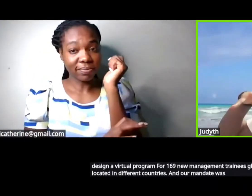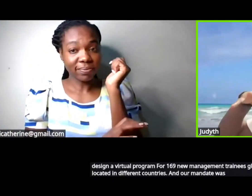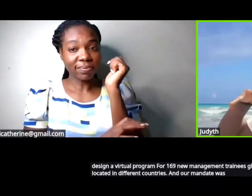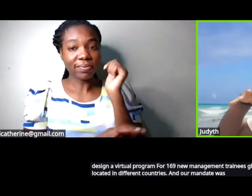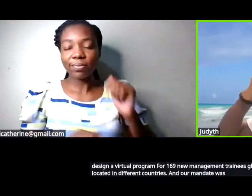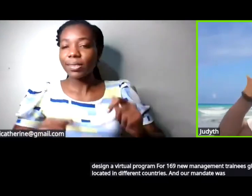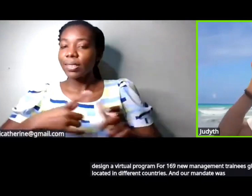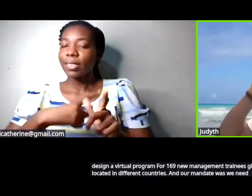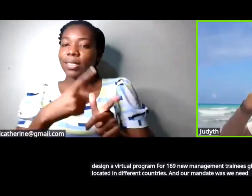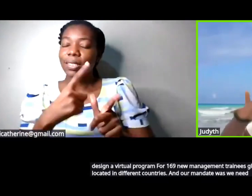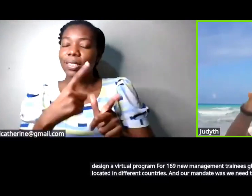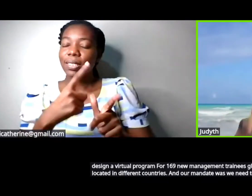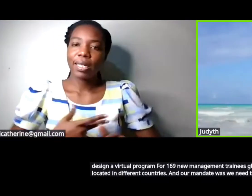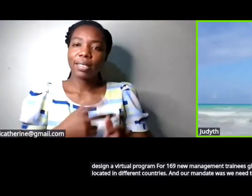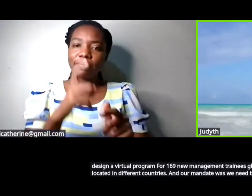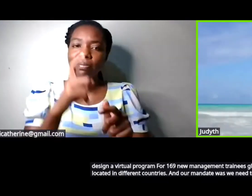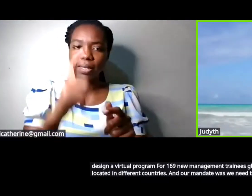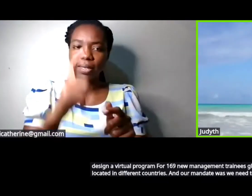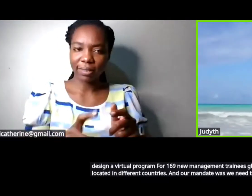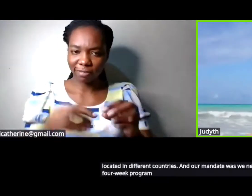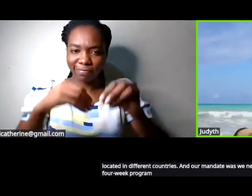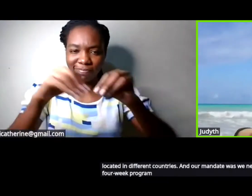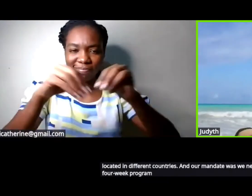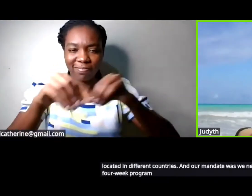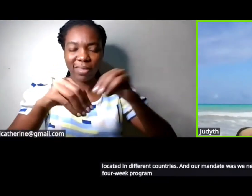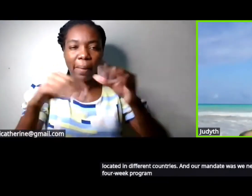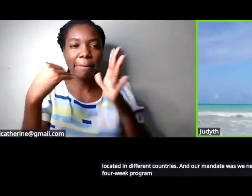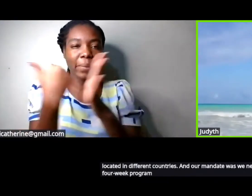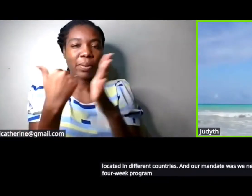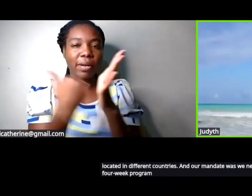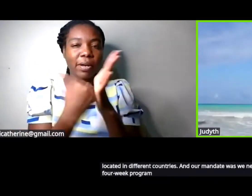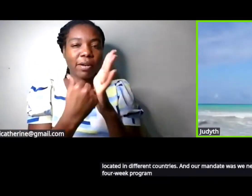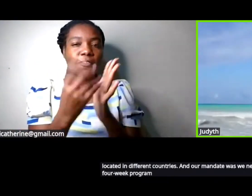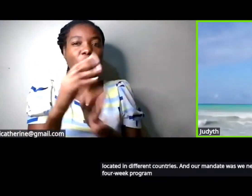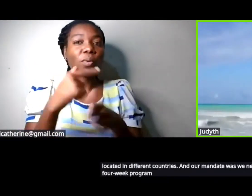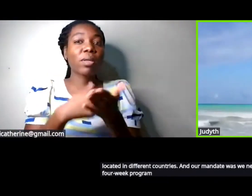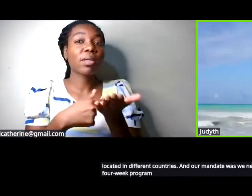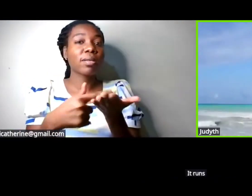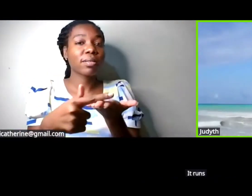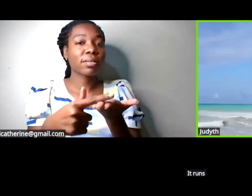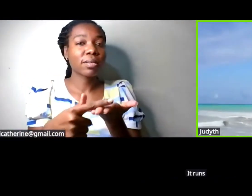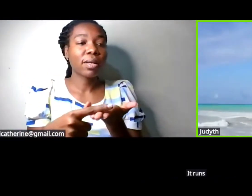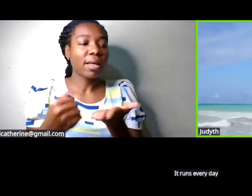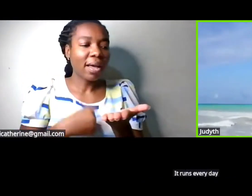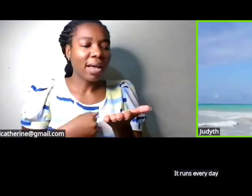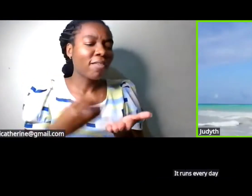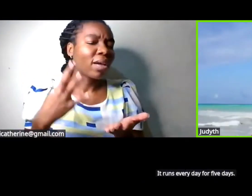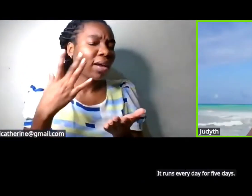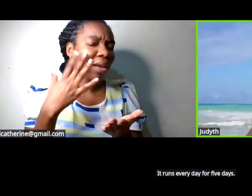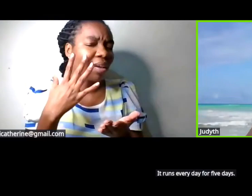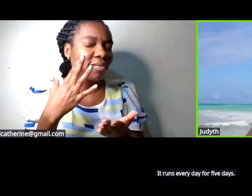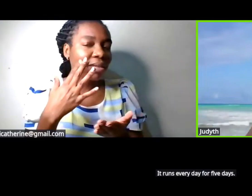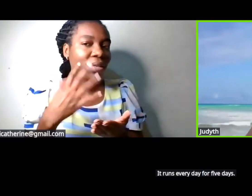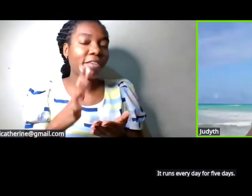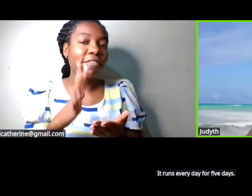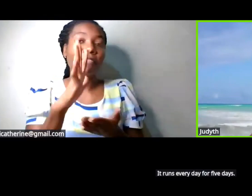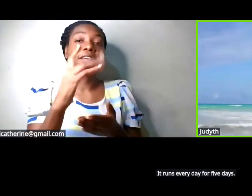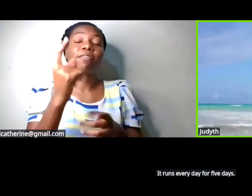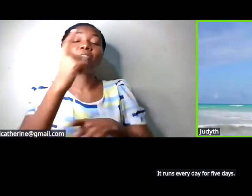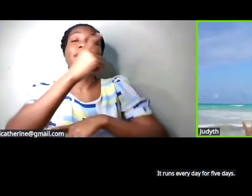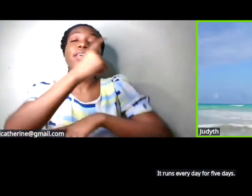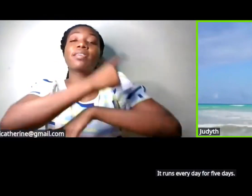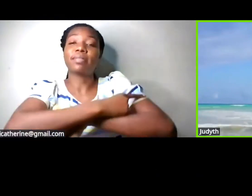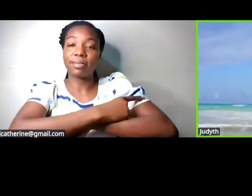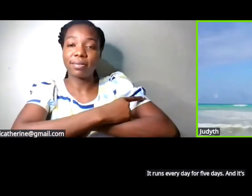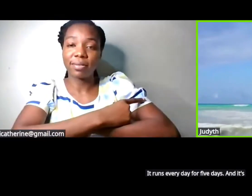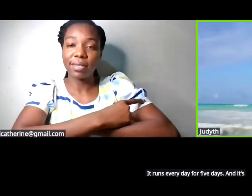design as a 4-week program. It runs every day for 5 days. And it's going to be